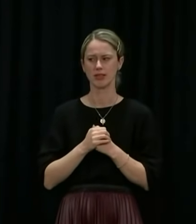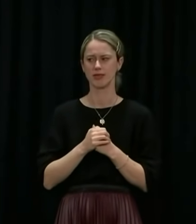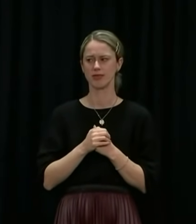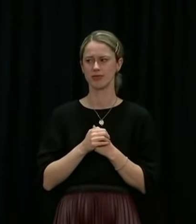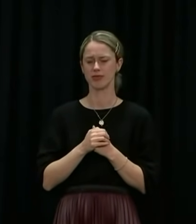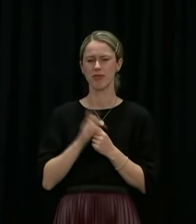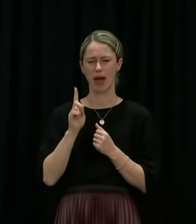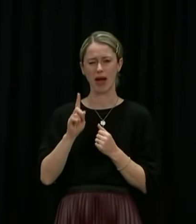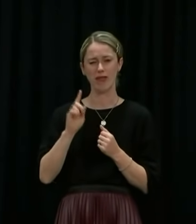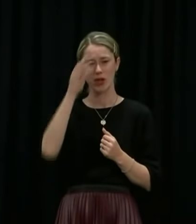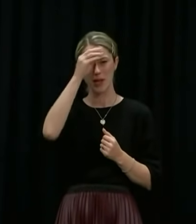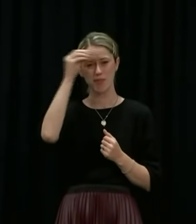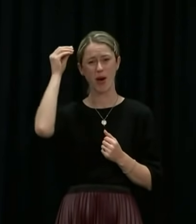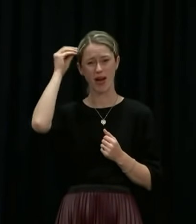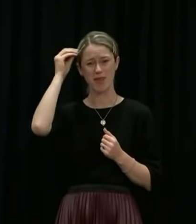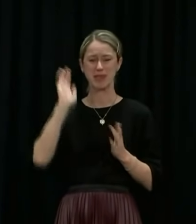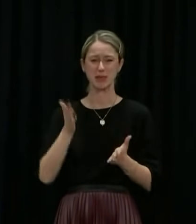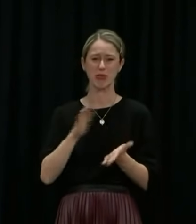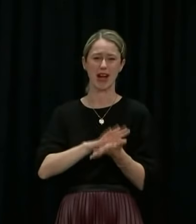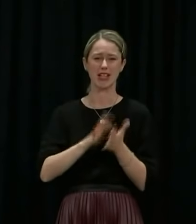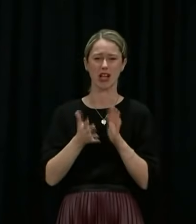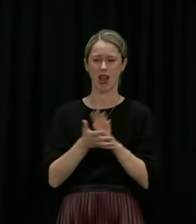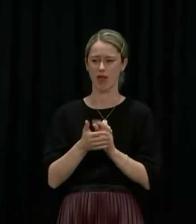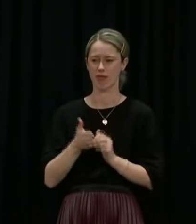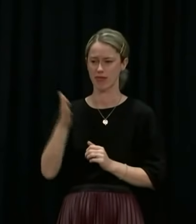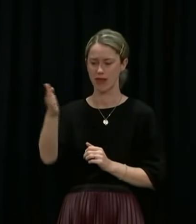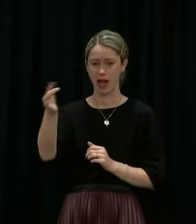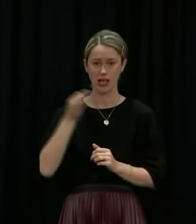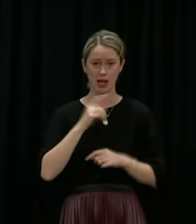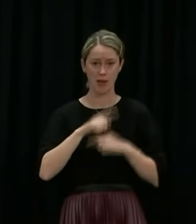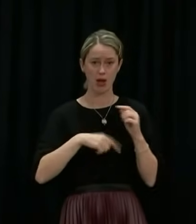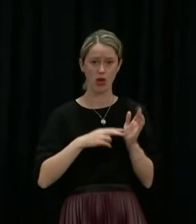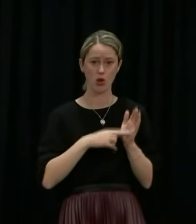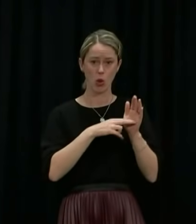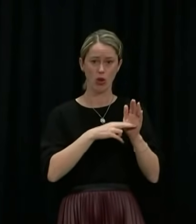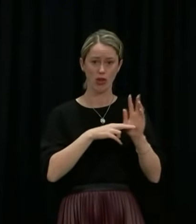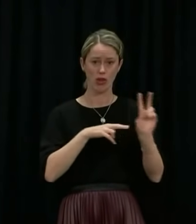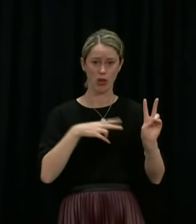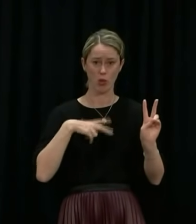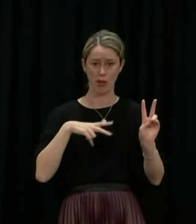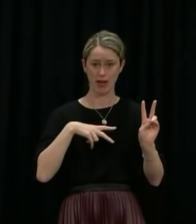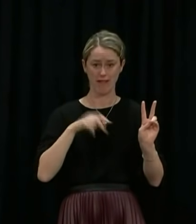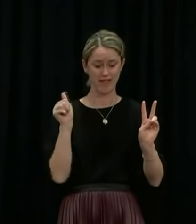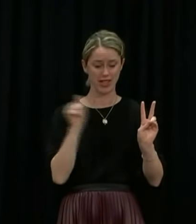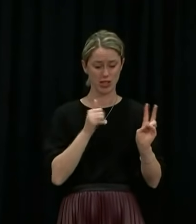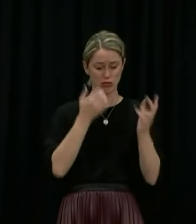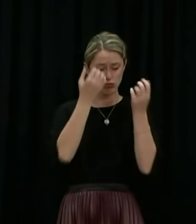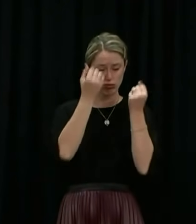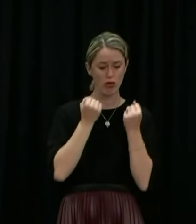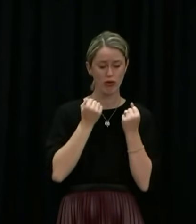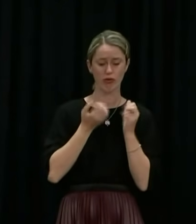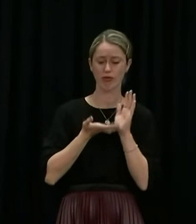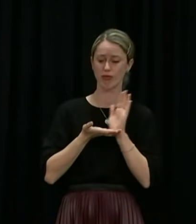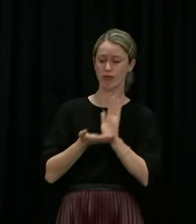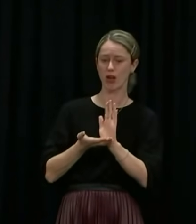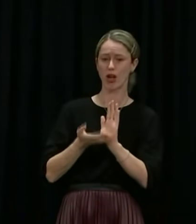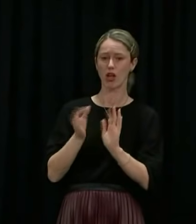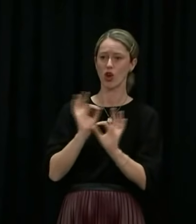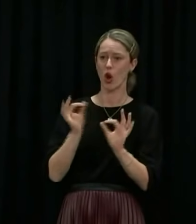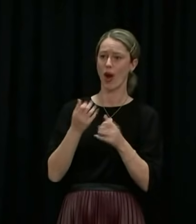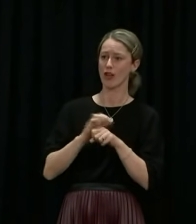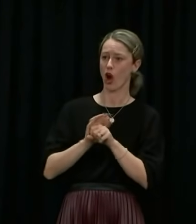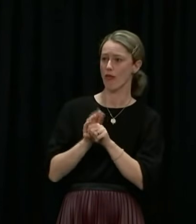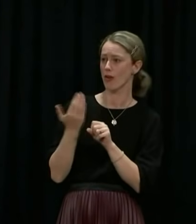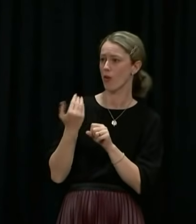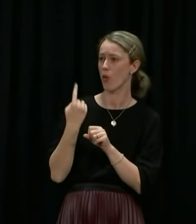also we've got to keep in mind that it's still got to be practical. Do you have information about the Northland travellers, whether they had a medical certificate or frequently testing the